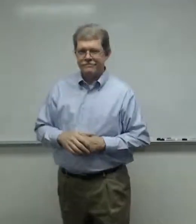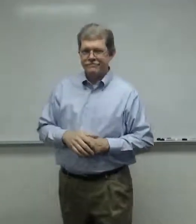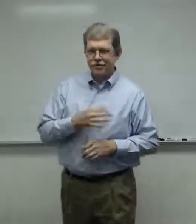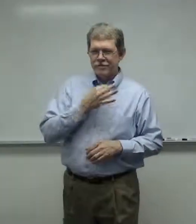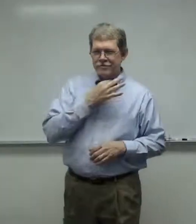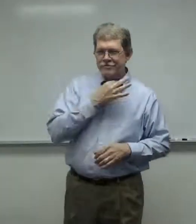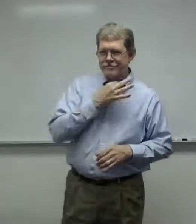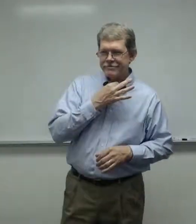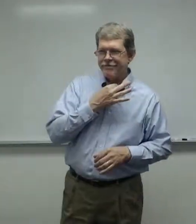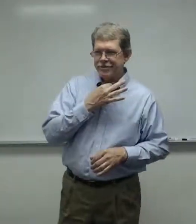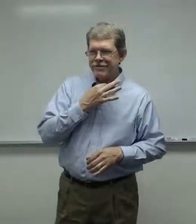Curious.